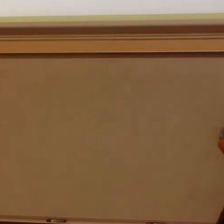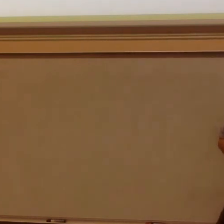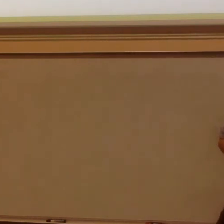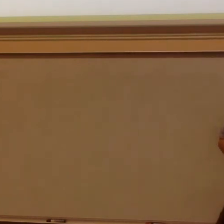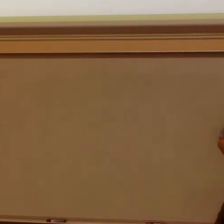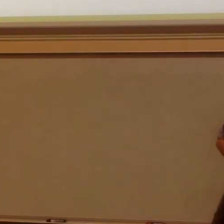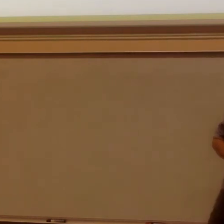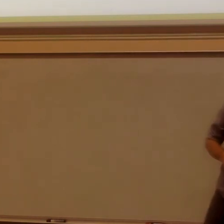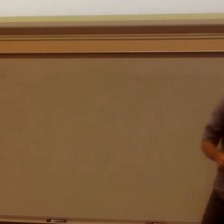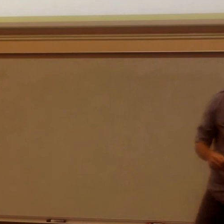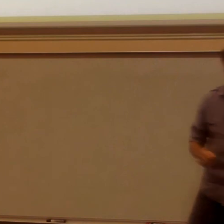interface.